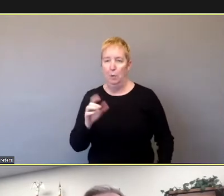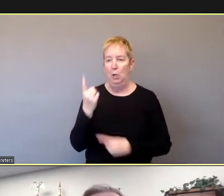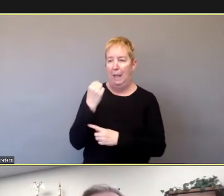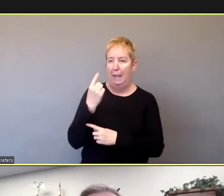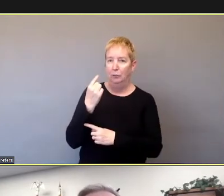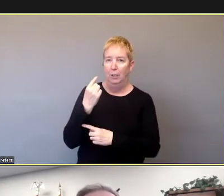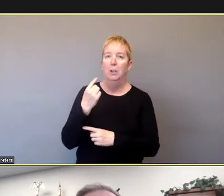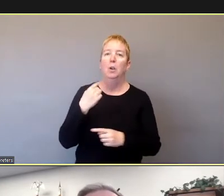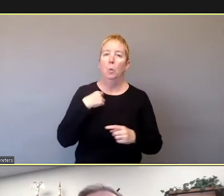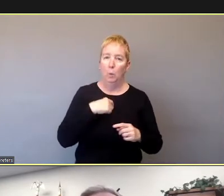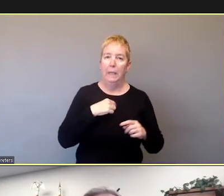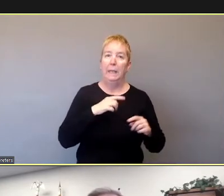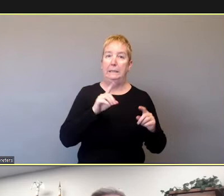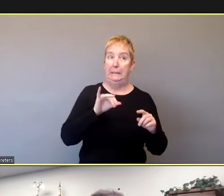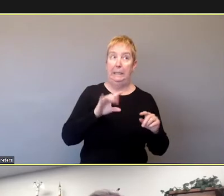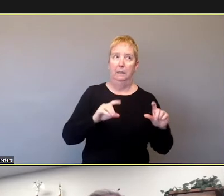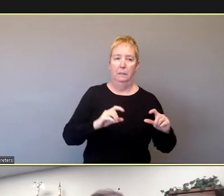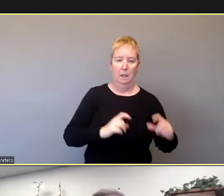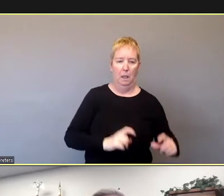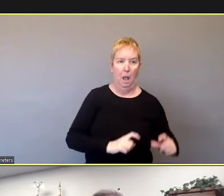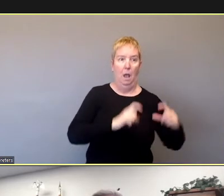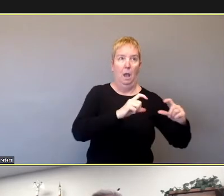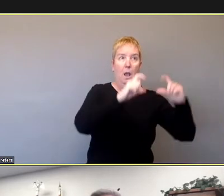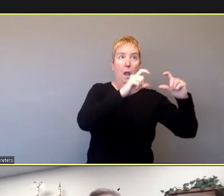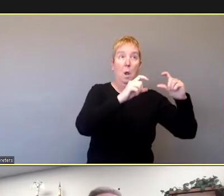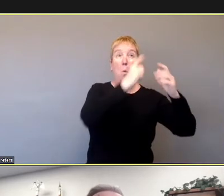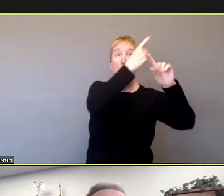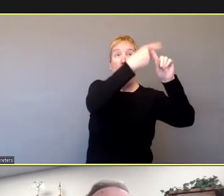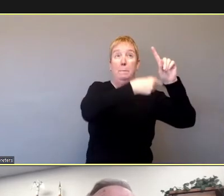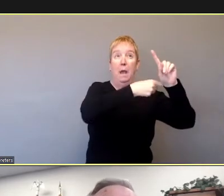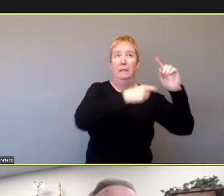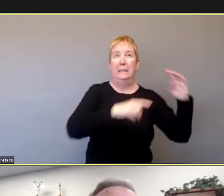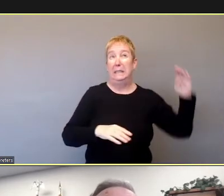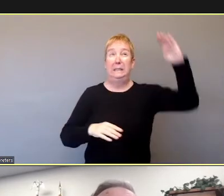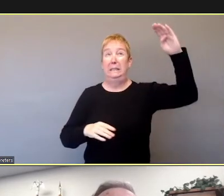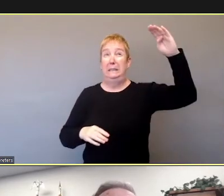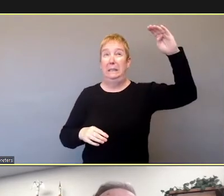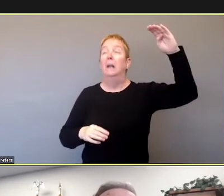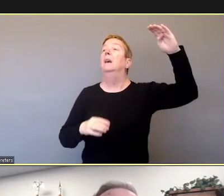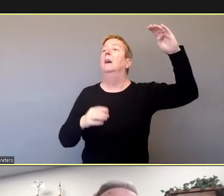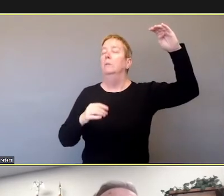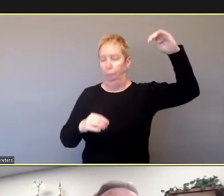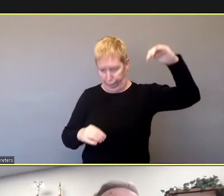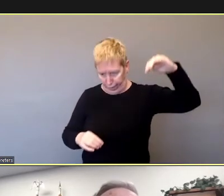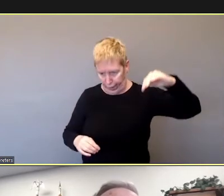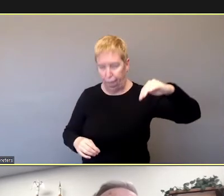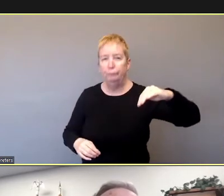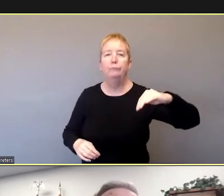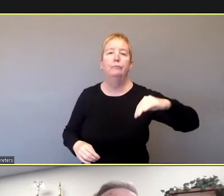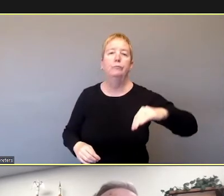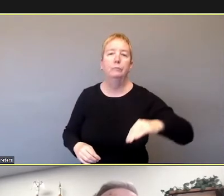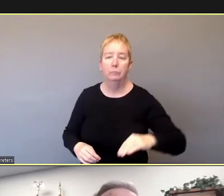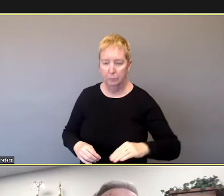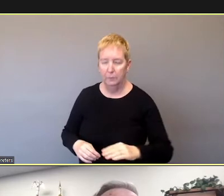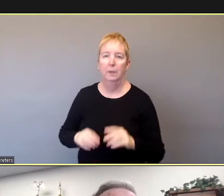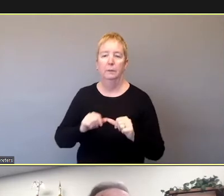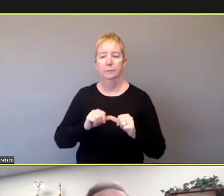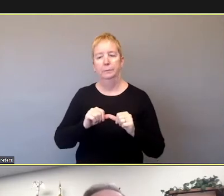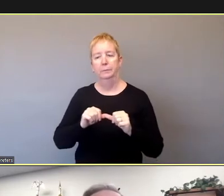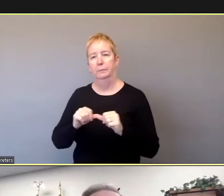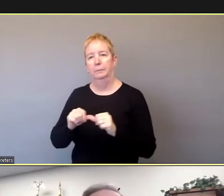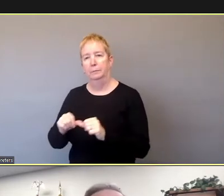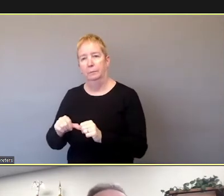in crisis standards of care. It was declared for only a month and then it expired. We declared crisis standards of care about